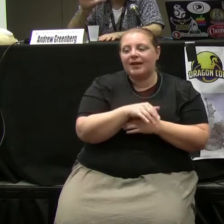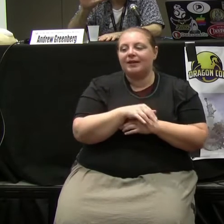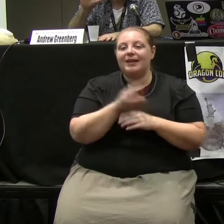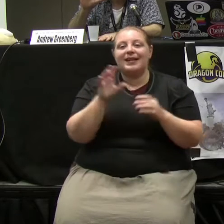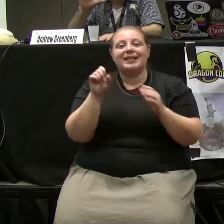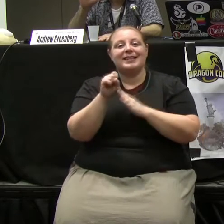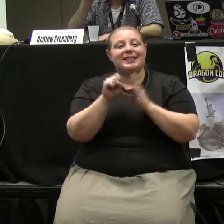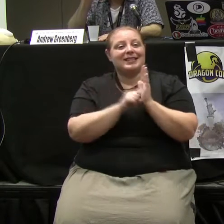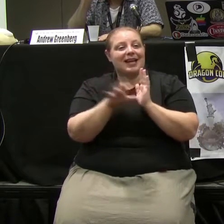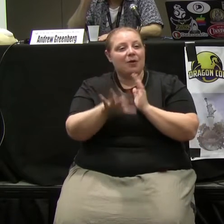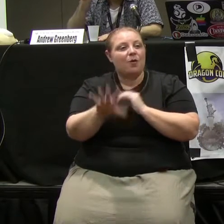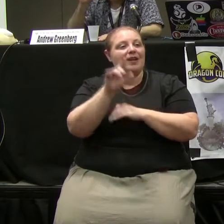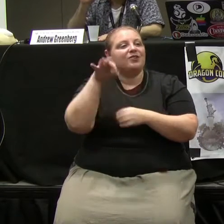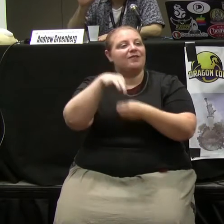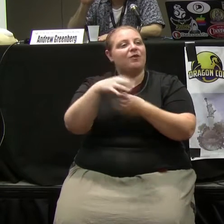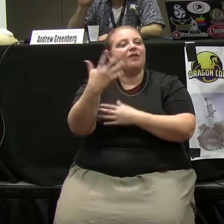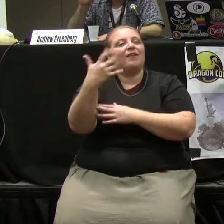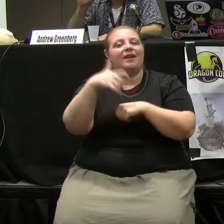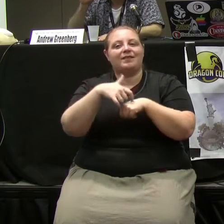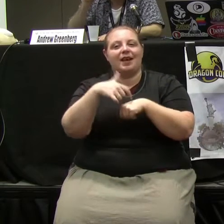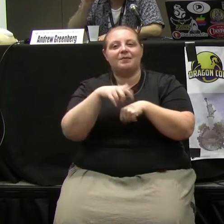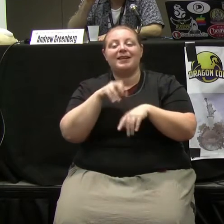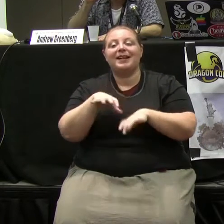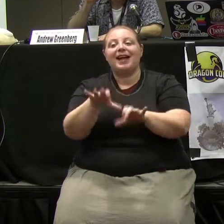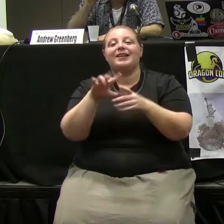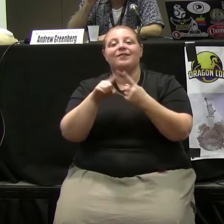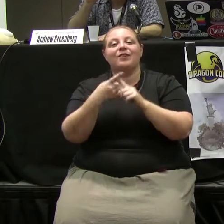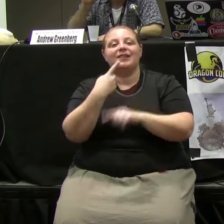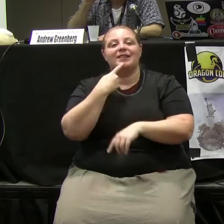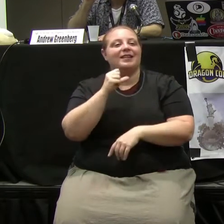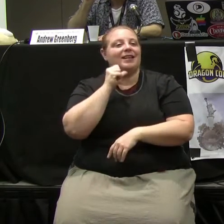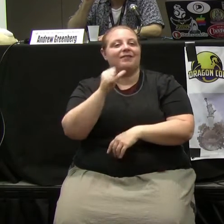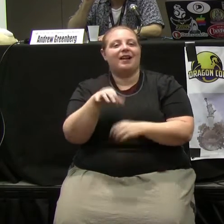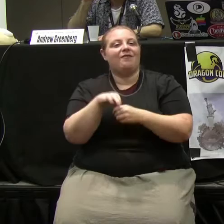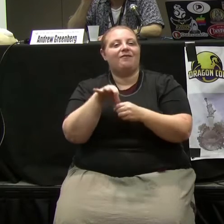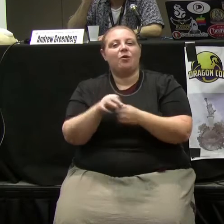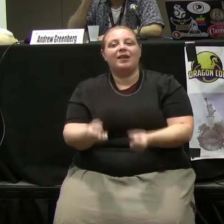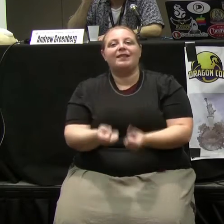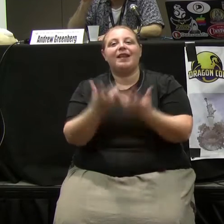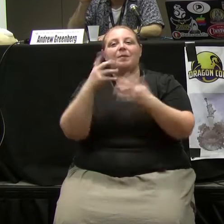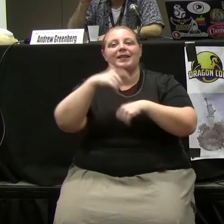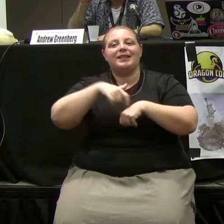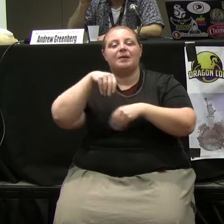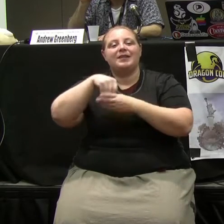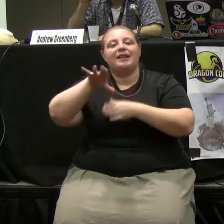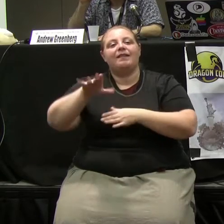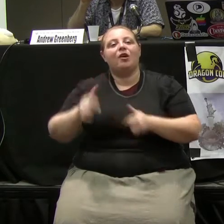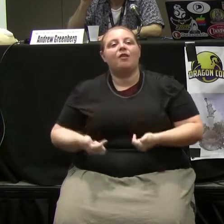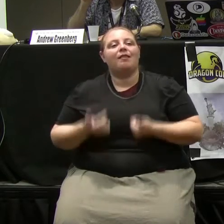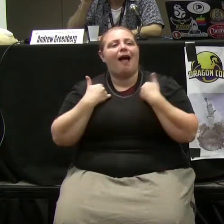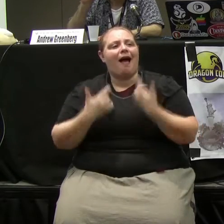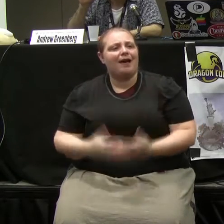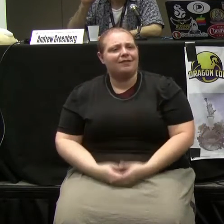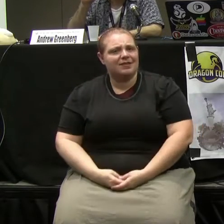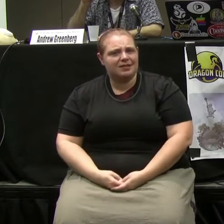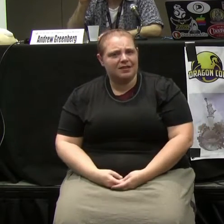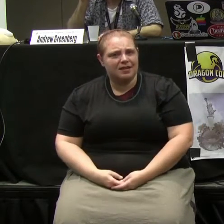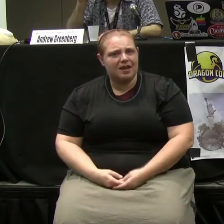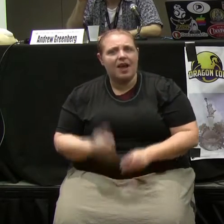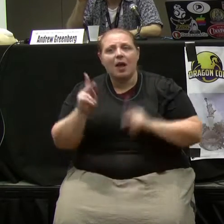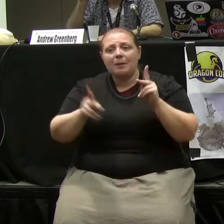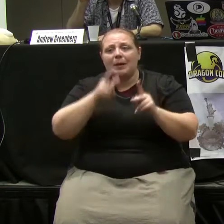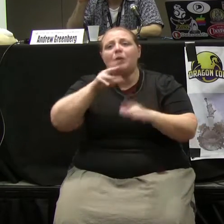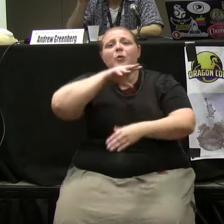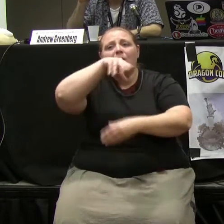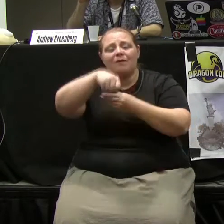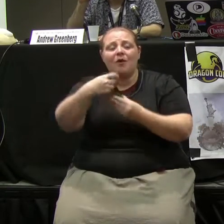voted 5 times, and activist friends of mine tell me they have not voted that many times in their lives. People who are involved have said that